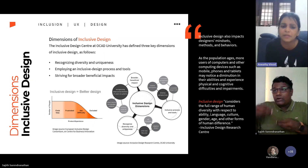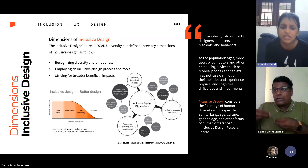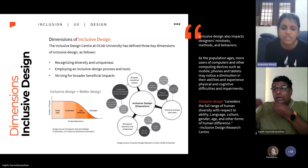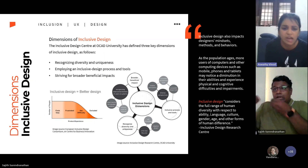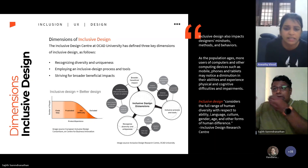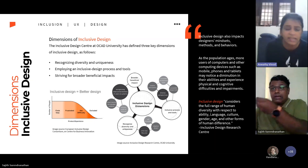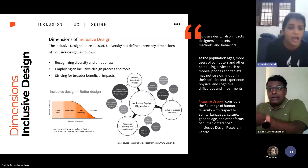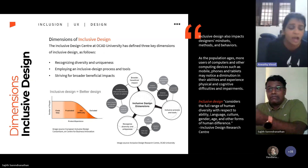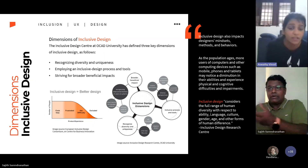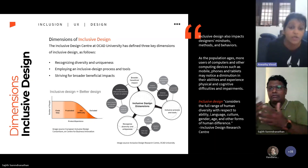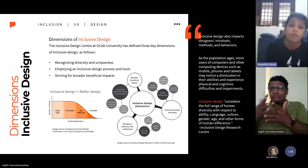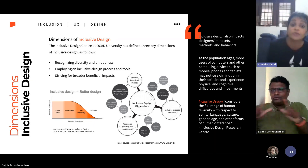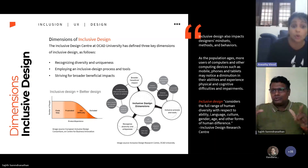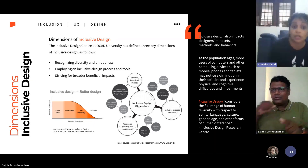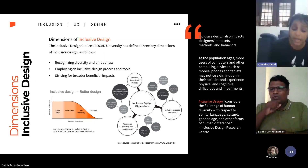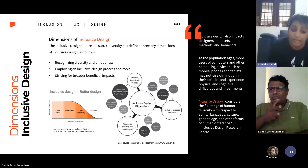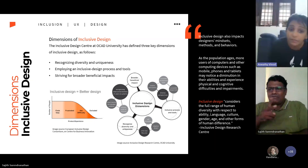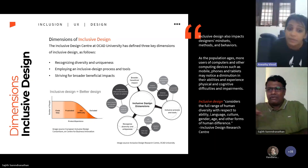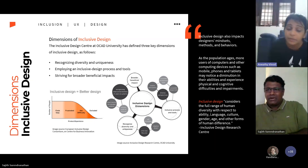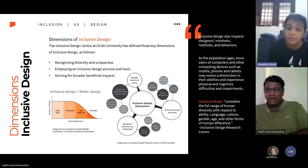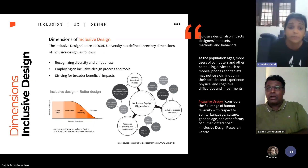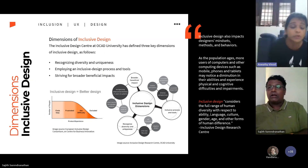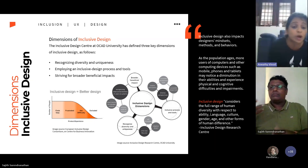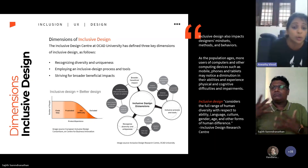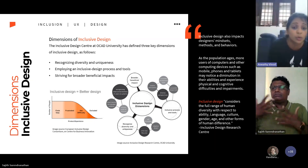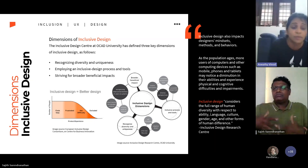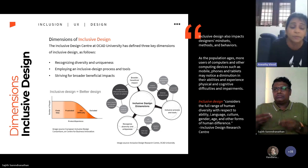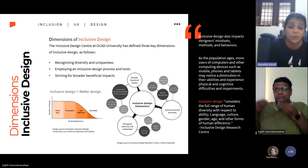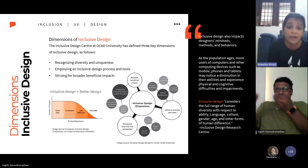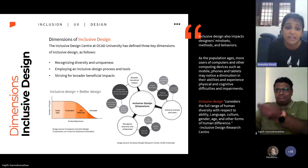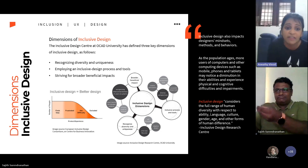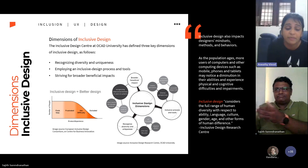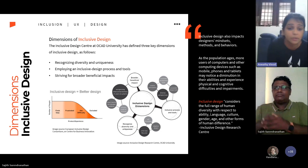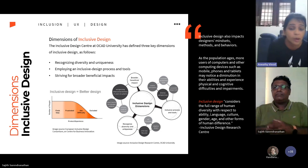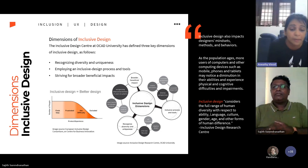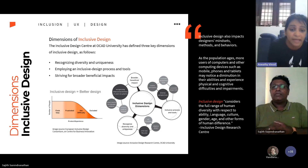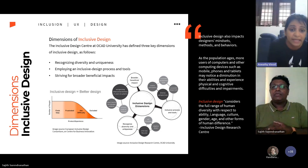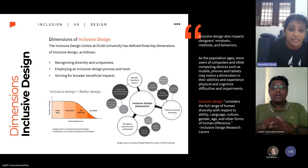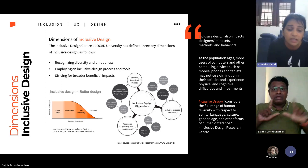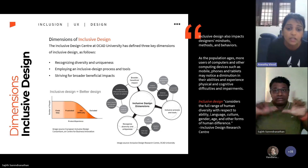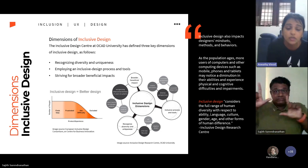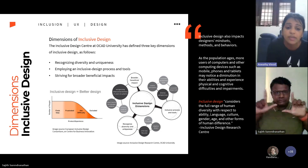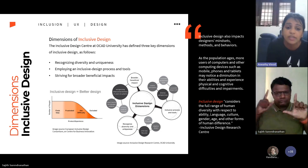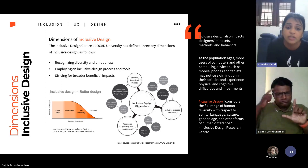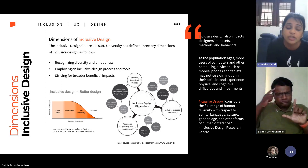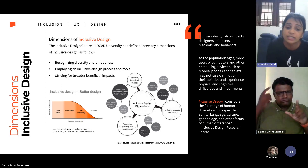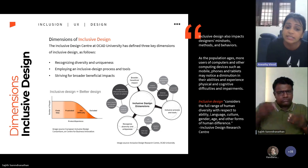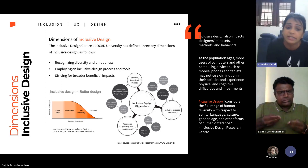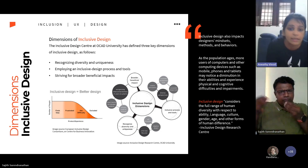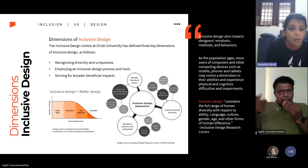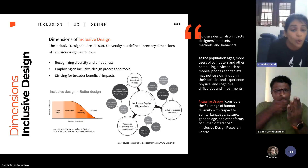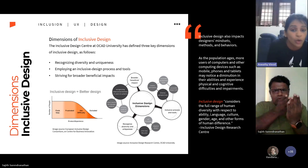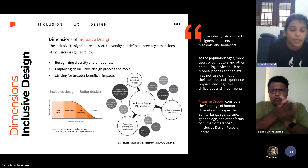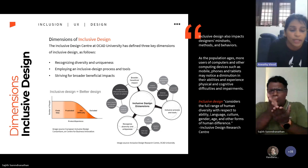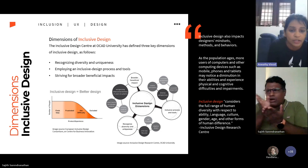of the population are they? Are we solving for all kinds of people? People who are old, people who are deaf, people who are blind. So make sure you're